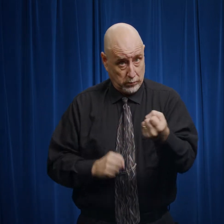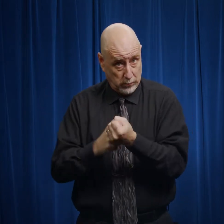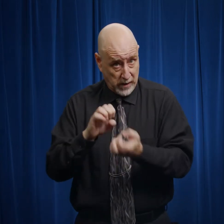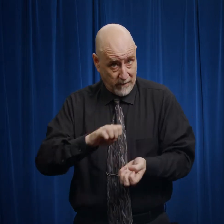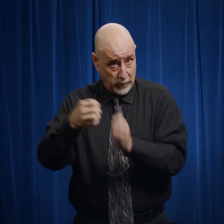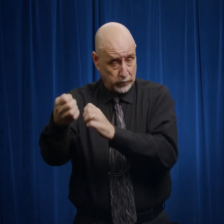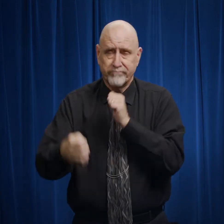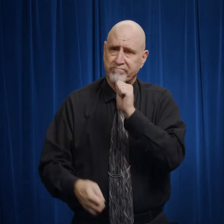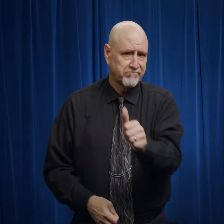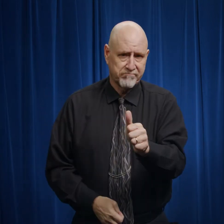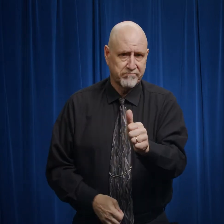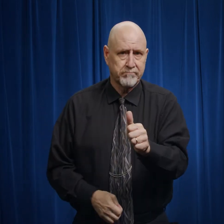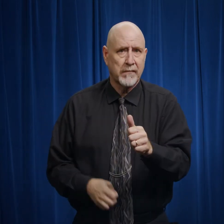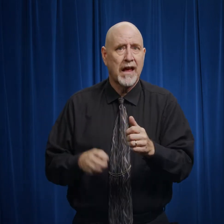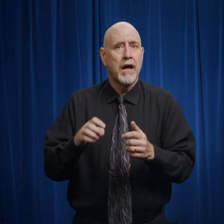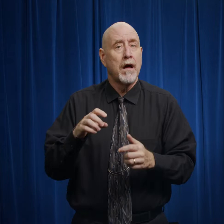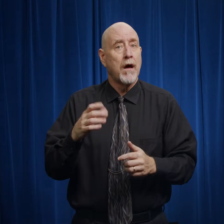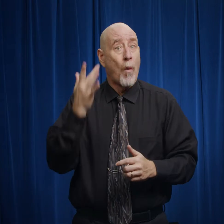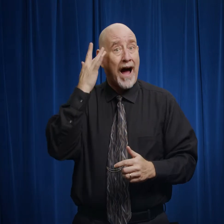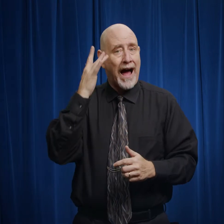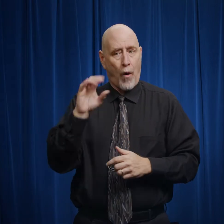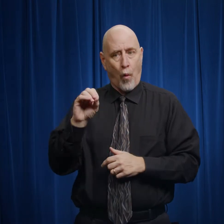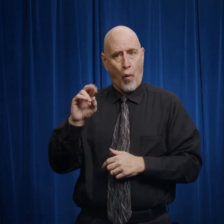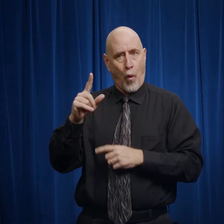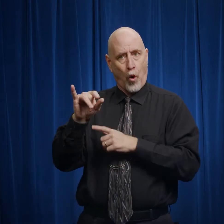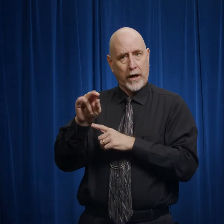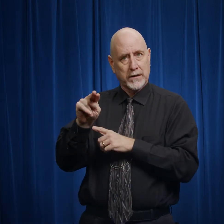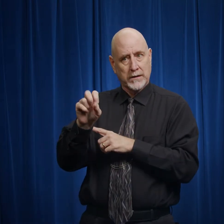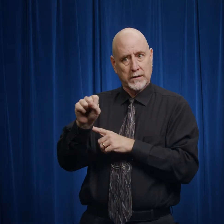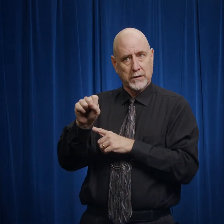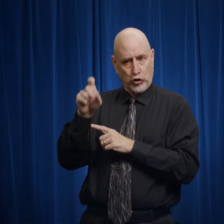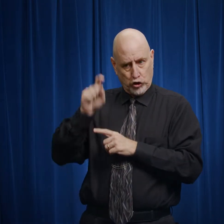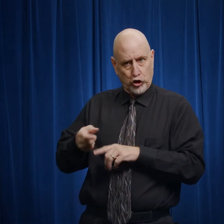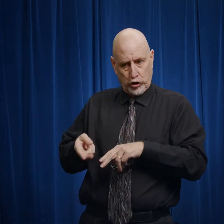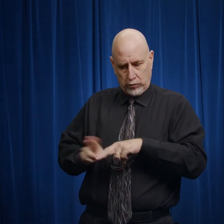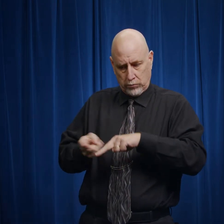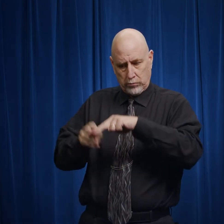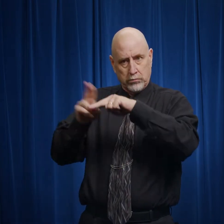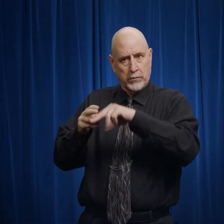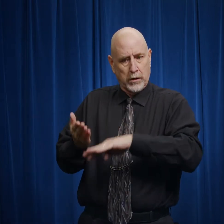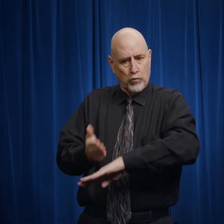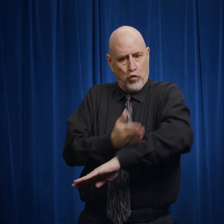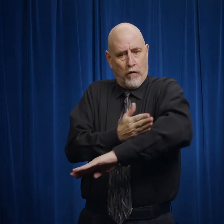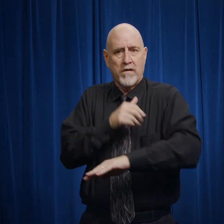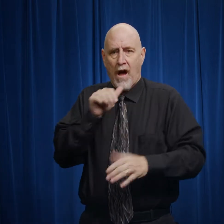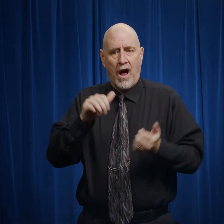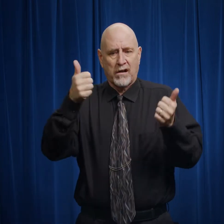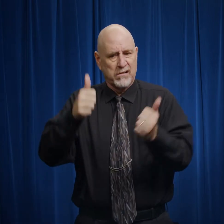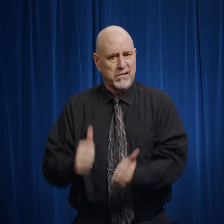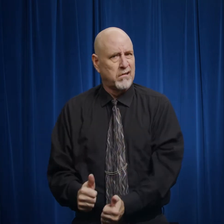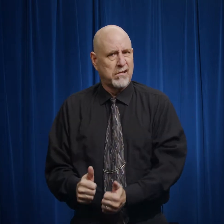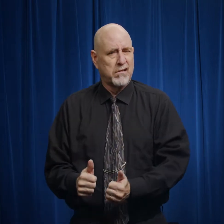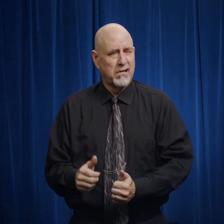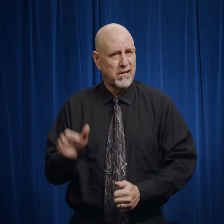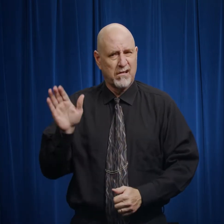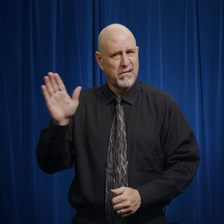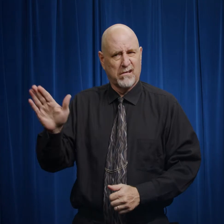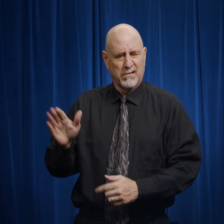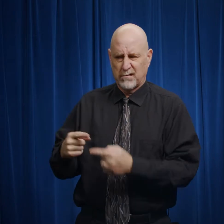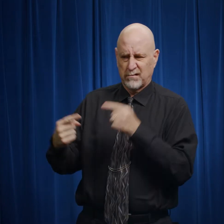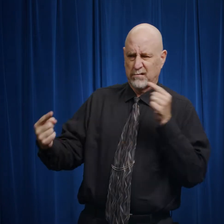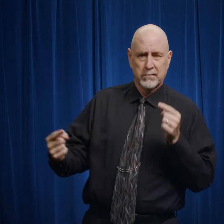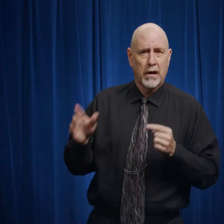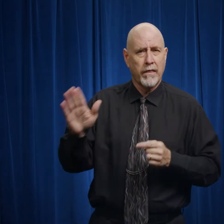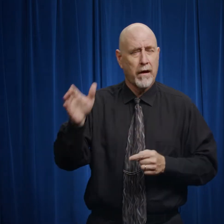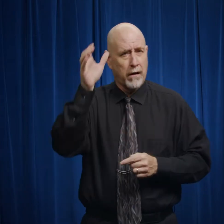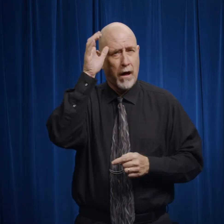evolution. Evolution needs organs to be getting better and adding functional design. The idea